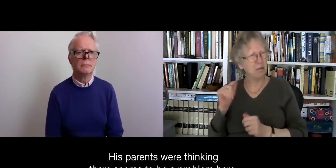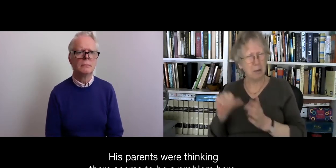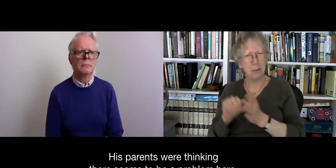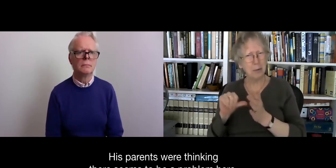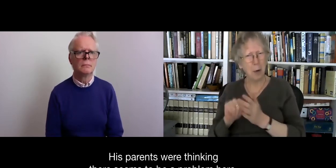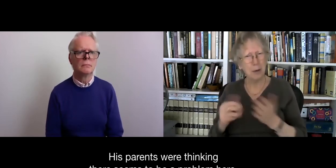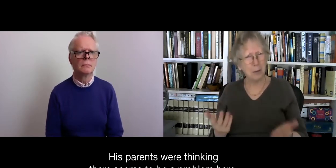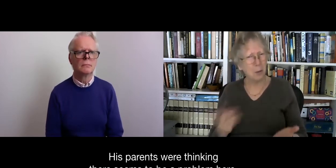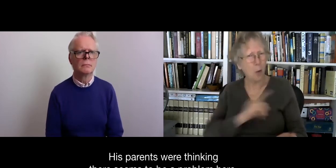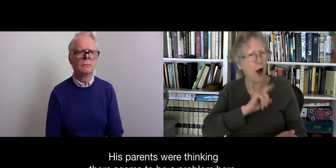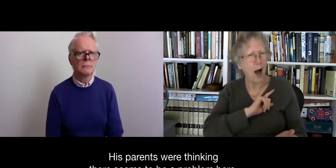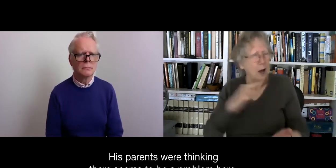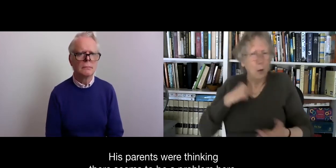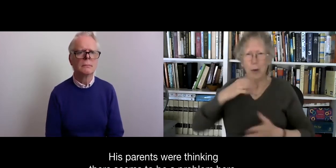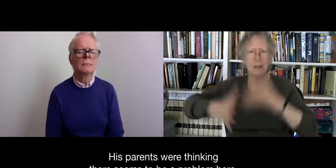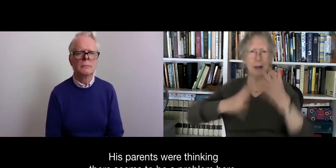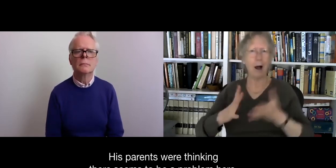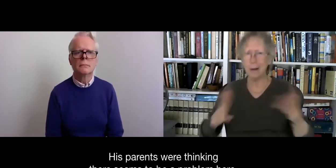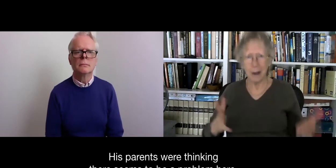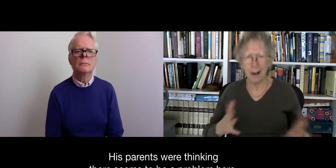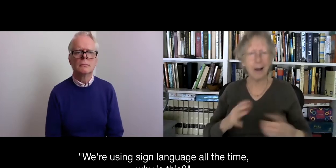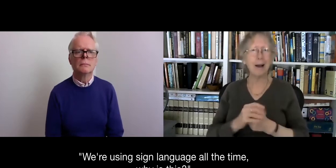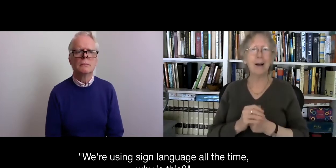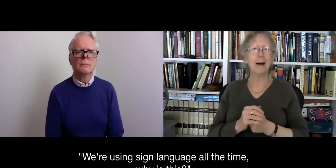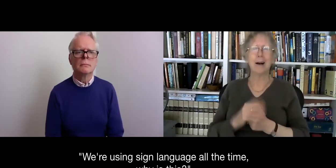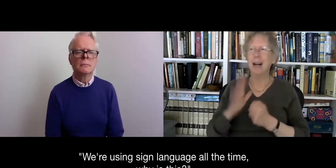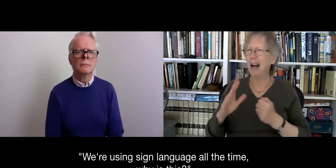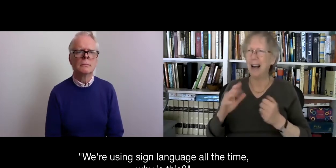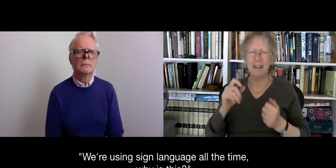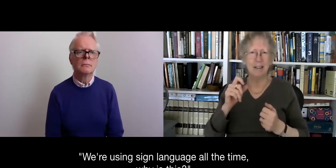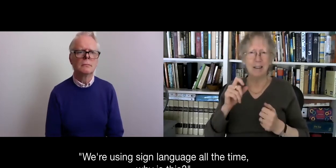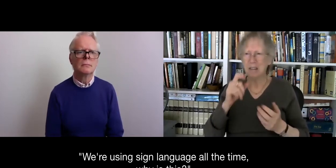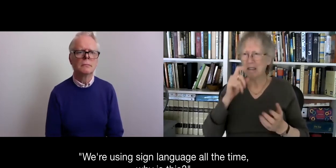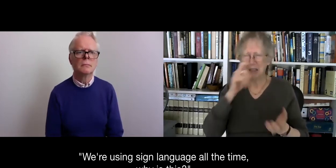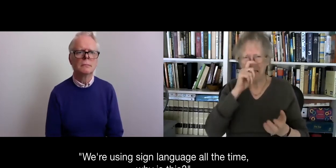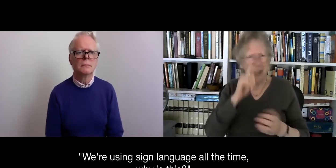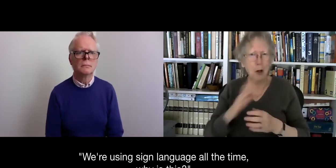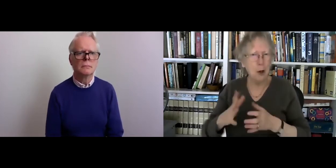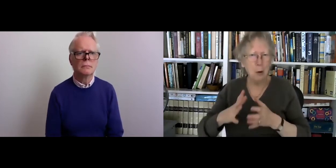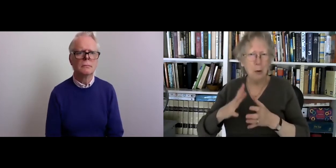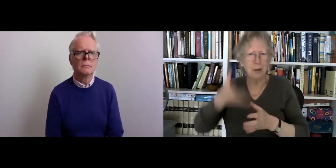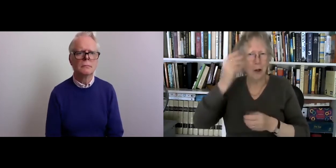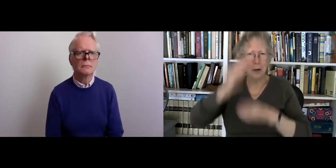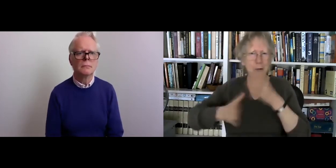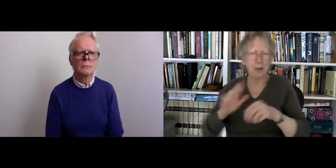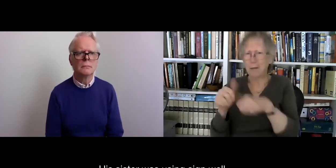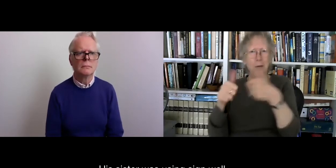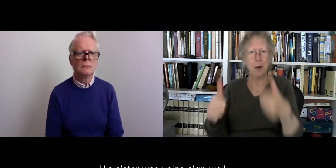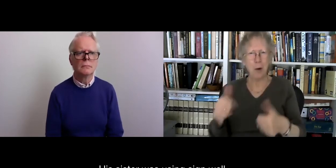his parents were thinking there seems to be a problem here. We're using sign all the time. Why is this? And his